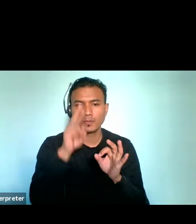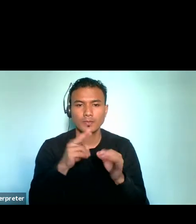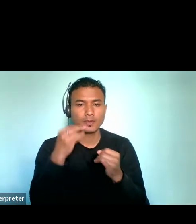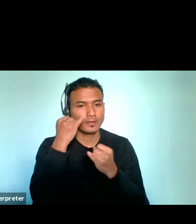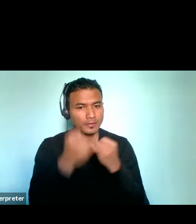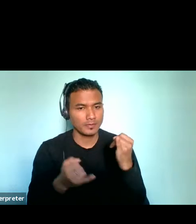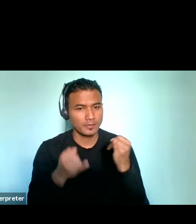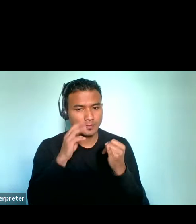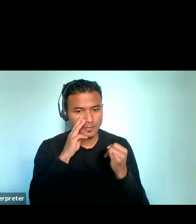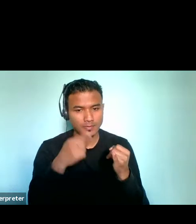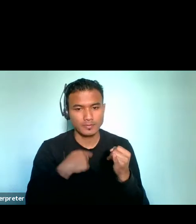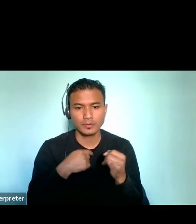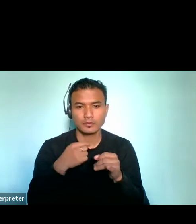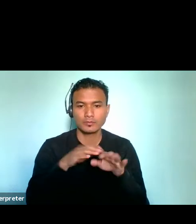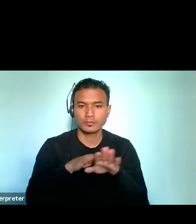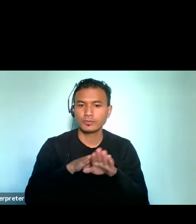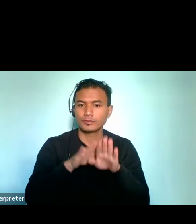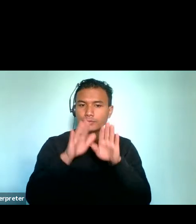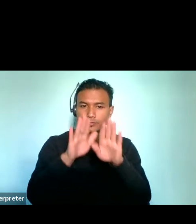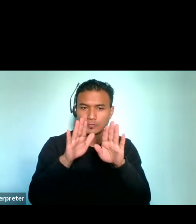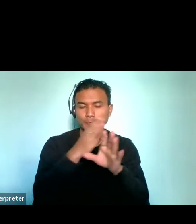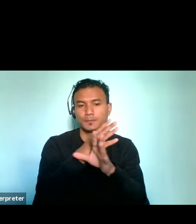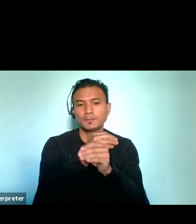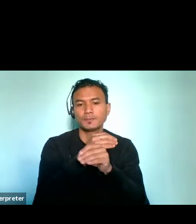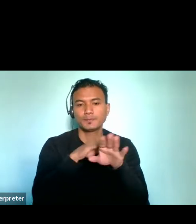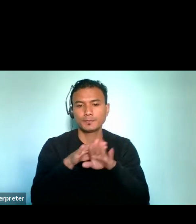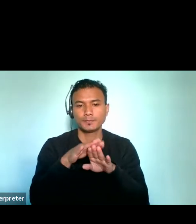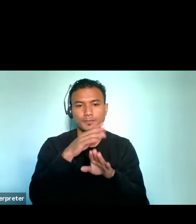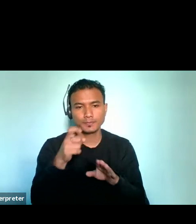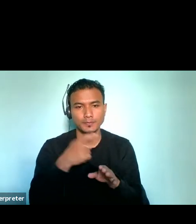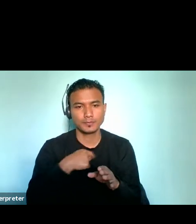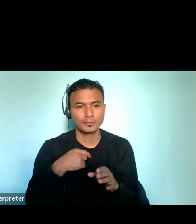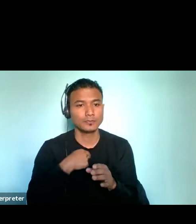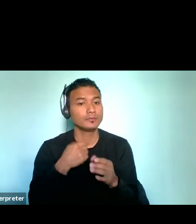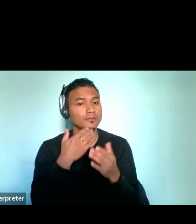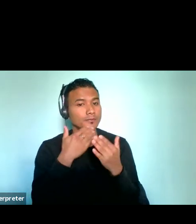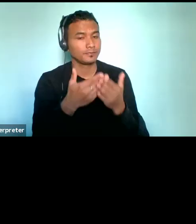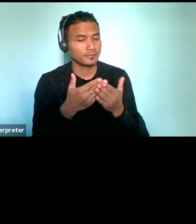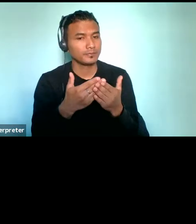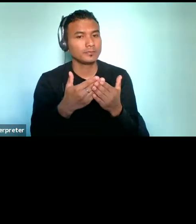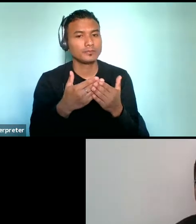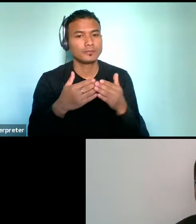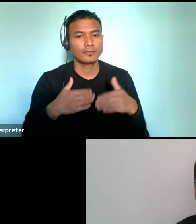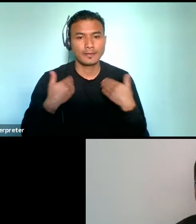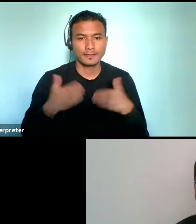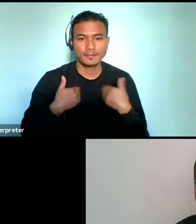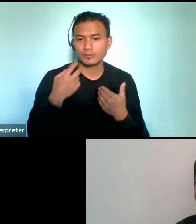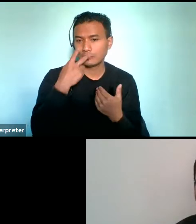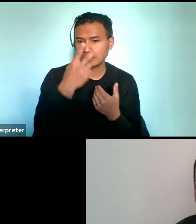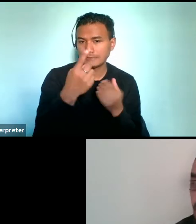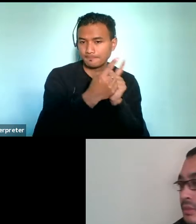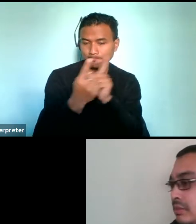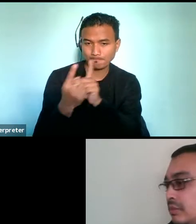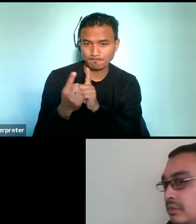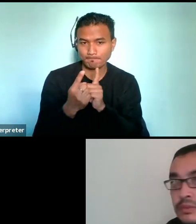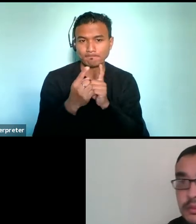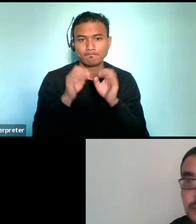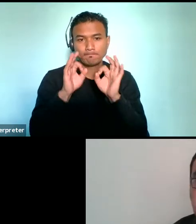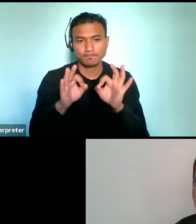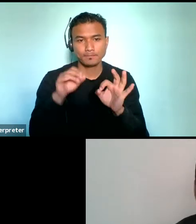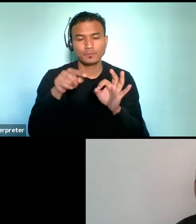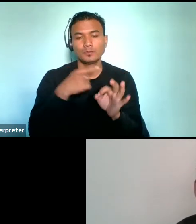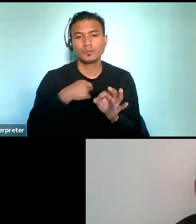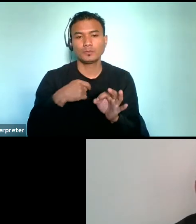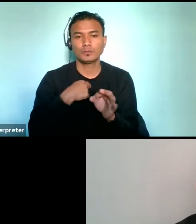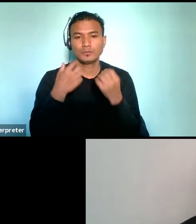least is that I really want to thank the interpreters. And I also would like to say that I'm really happy to see that this time we also